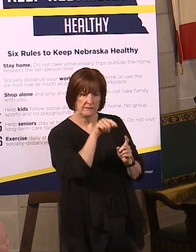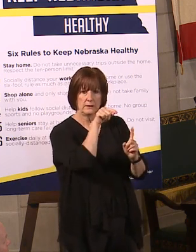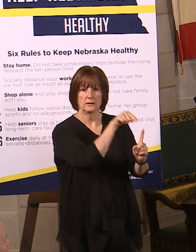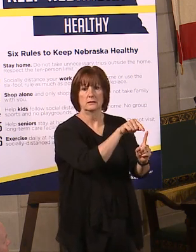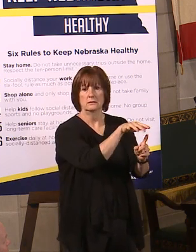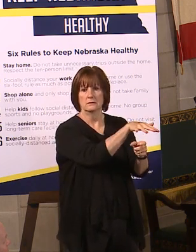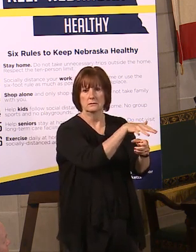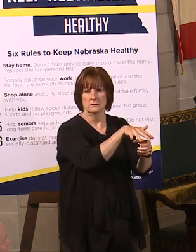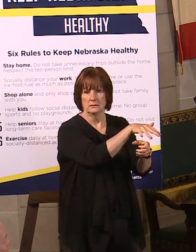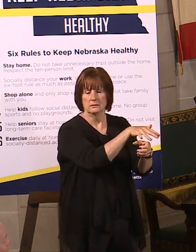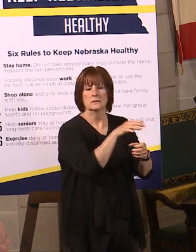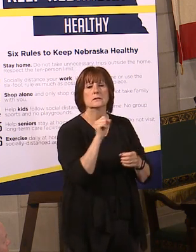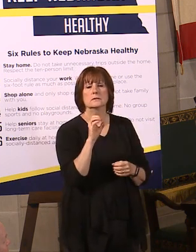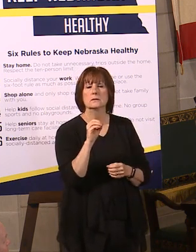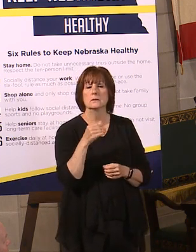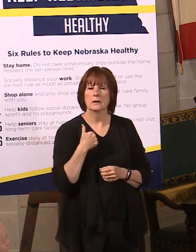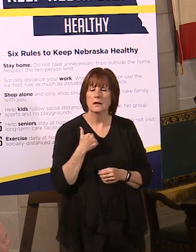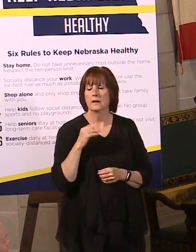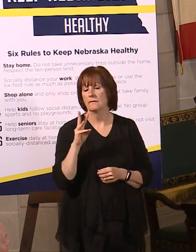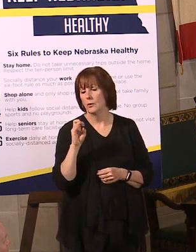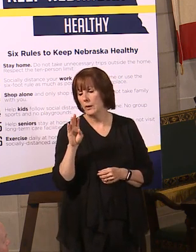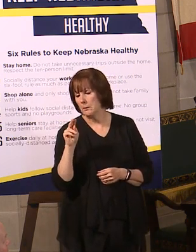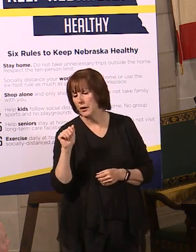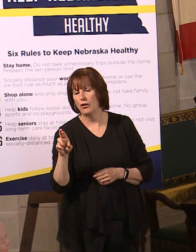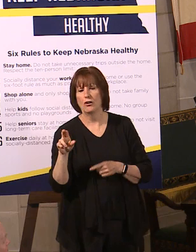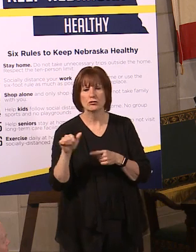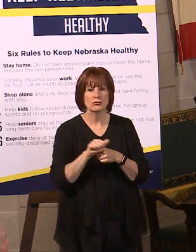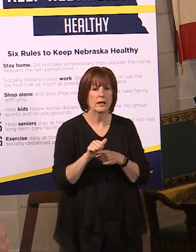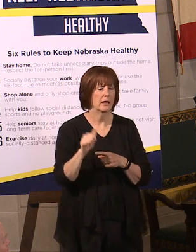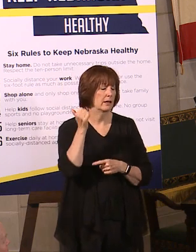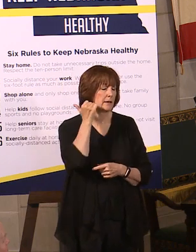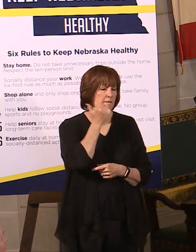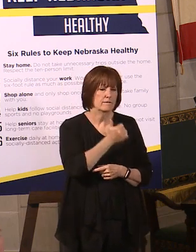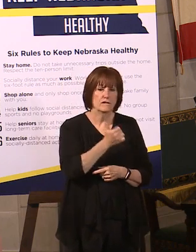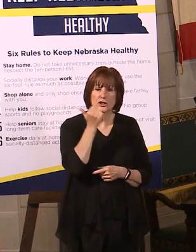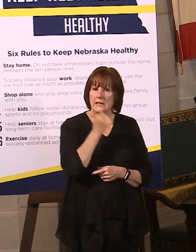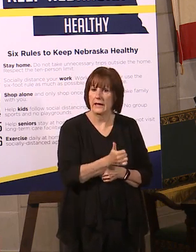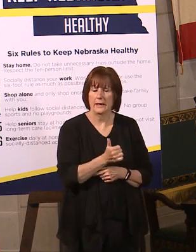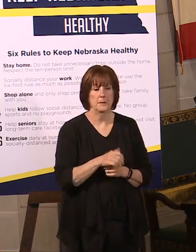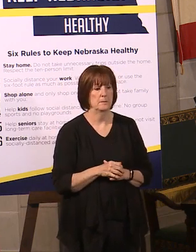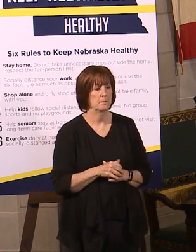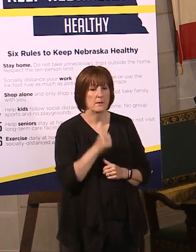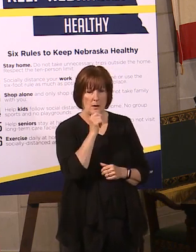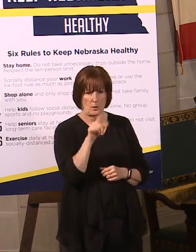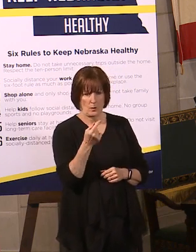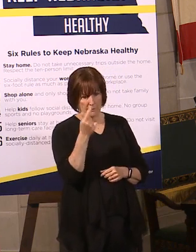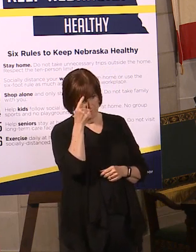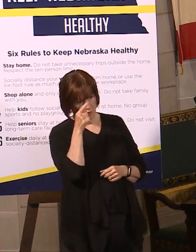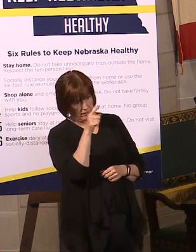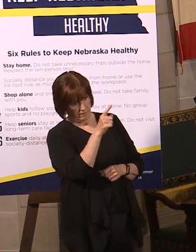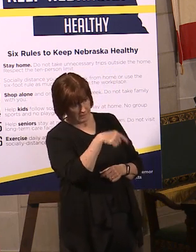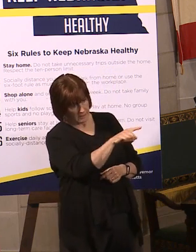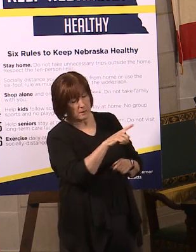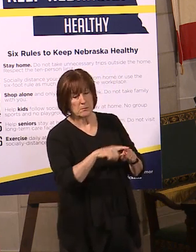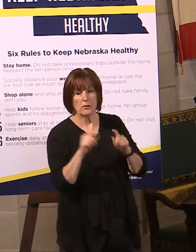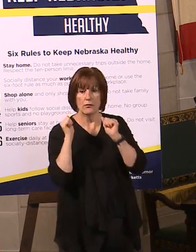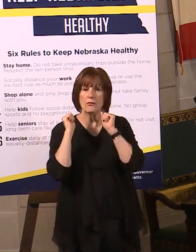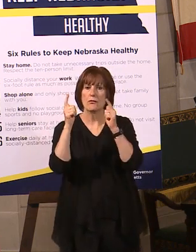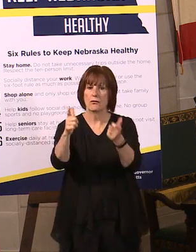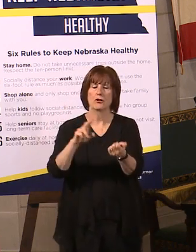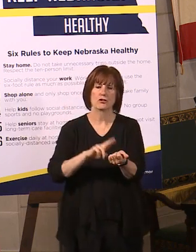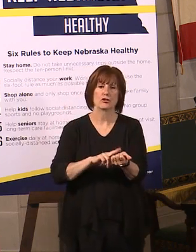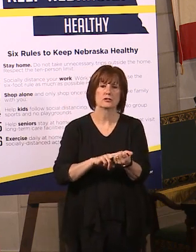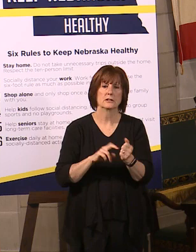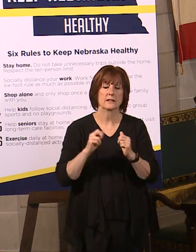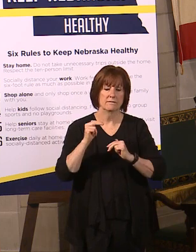that facility. So there's webinars, training on a daily basis going on for not just long-term care facilities, but all nursing